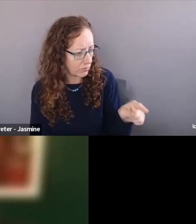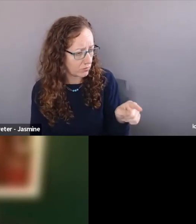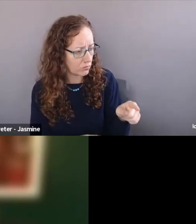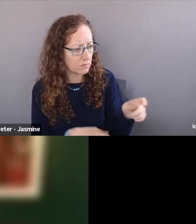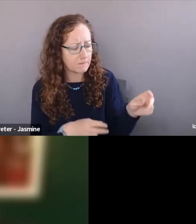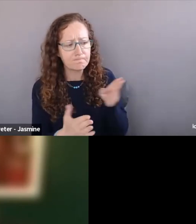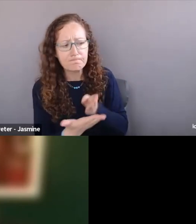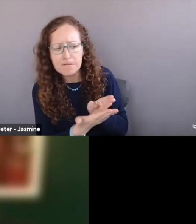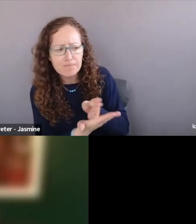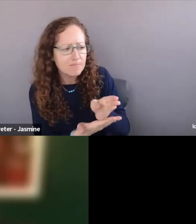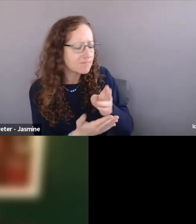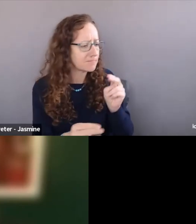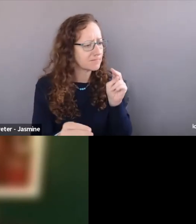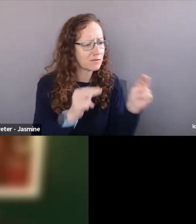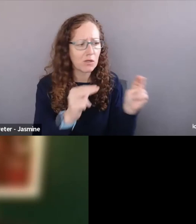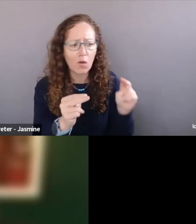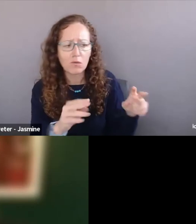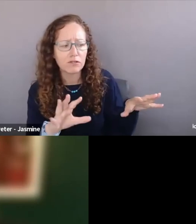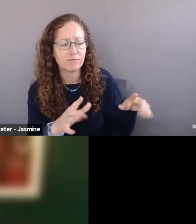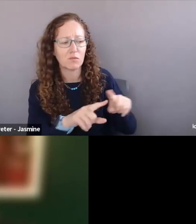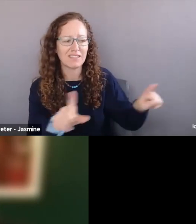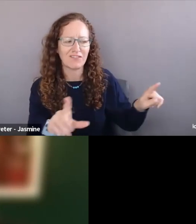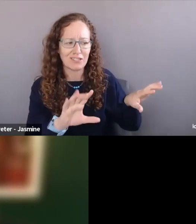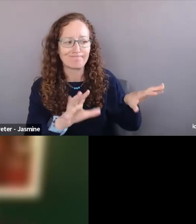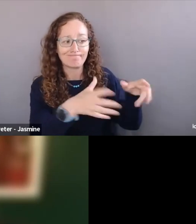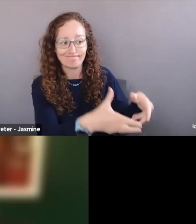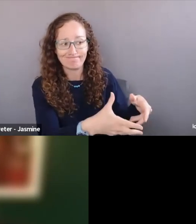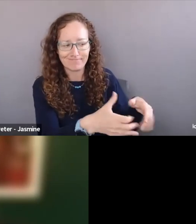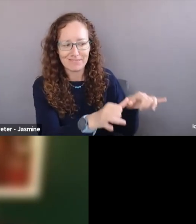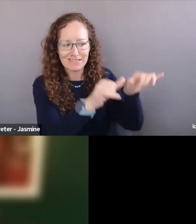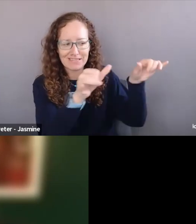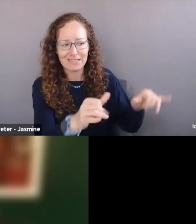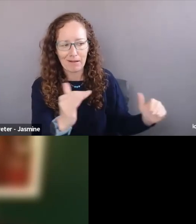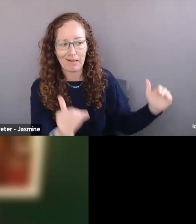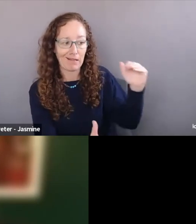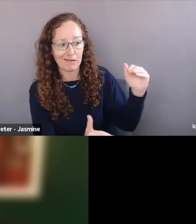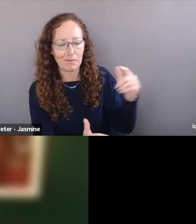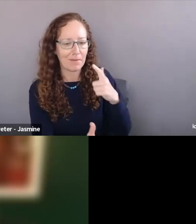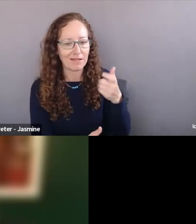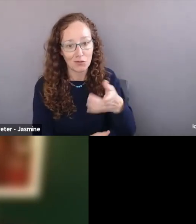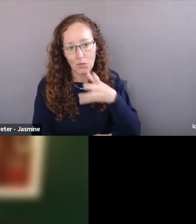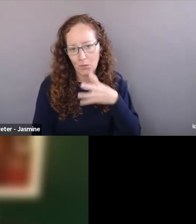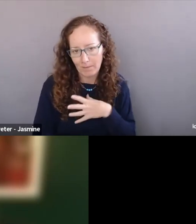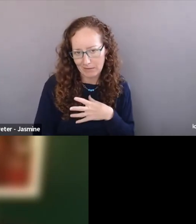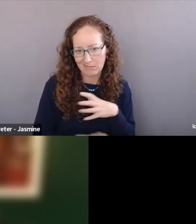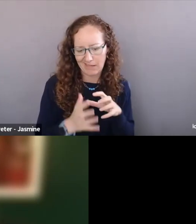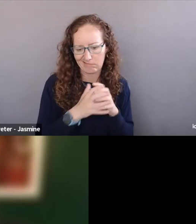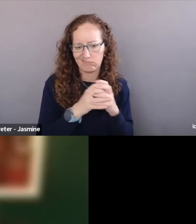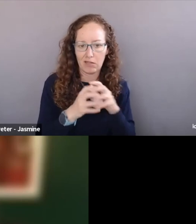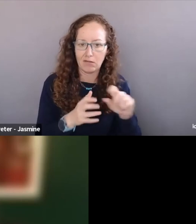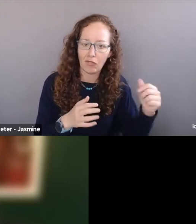negotiating through another whole subset of systemic inequities as a woman, gender-based systemic